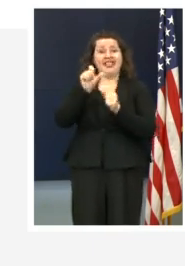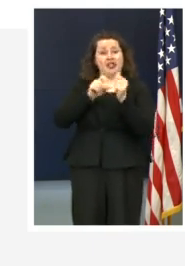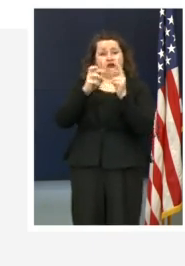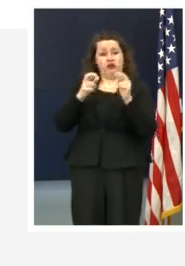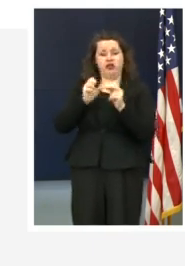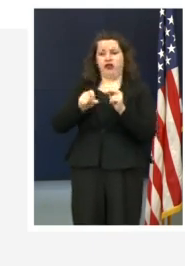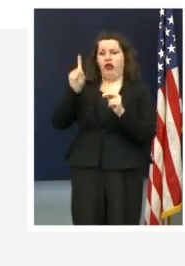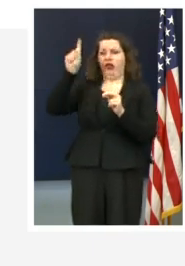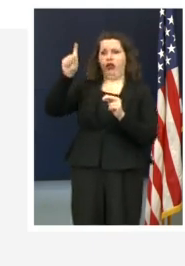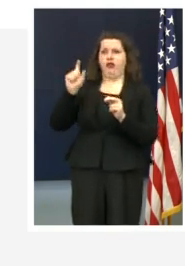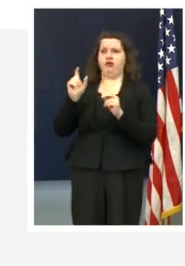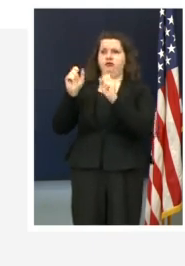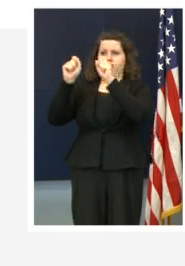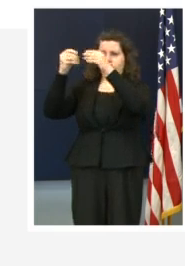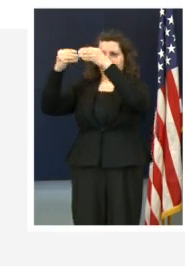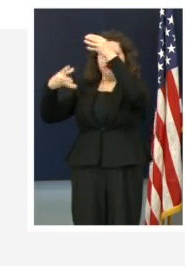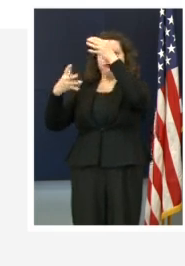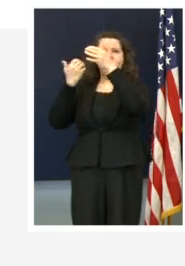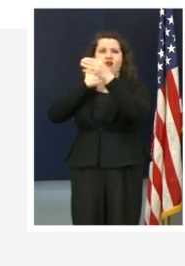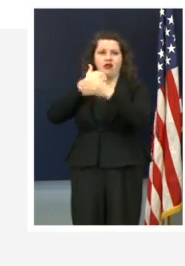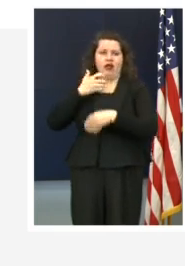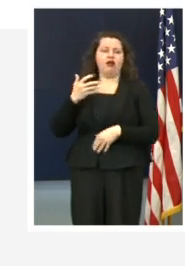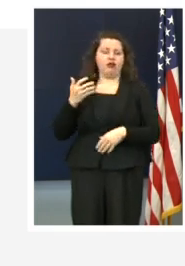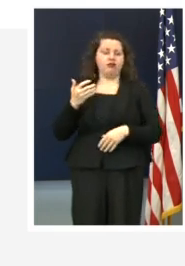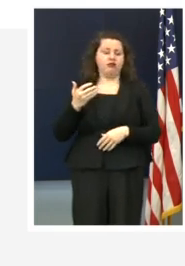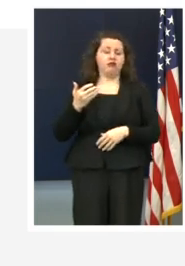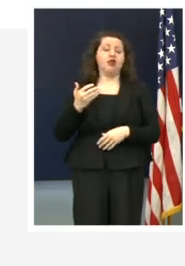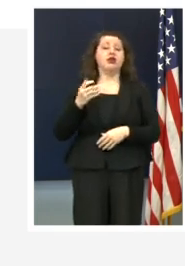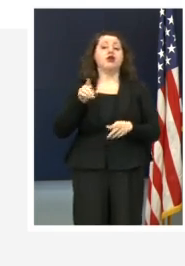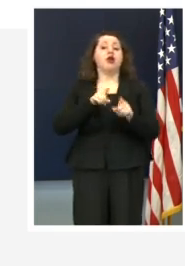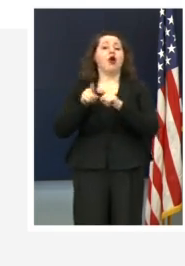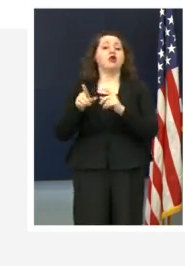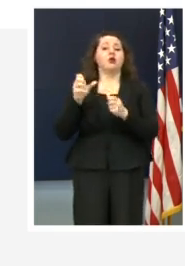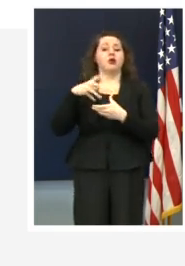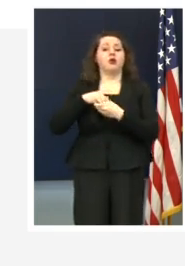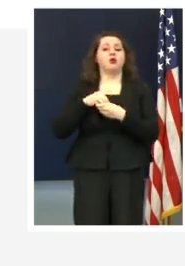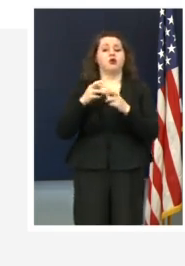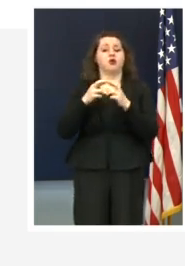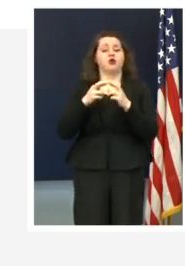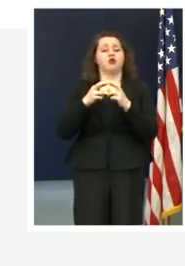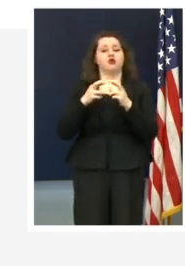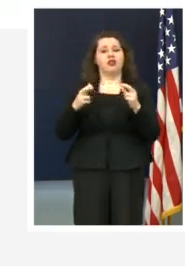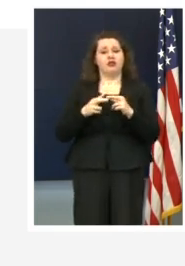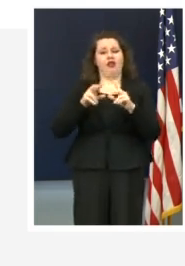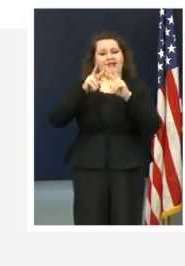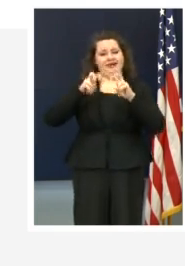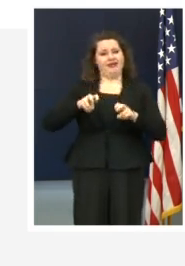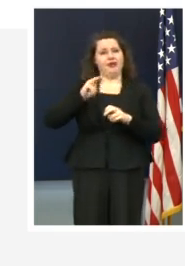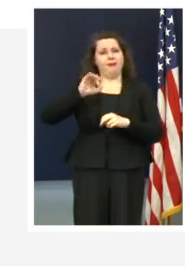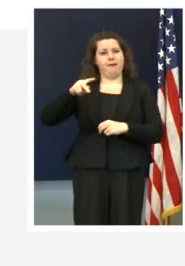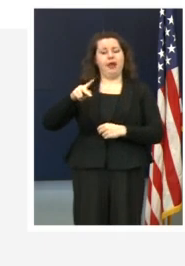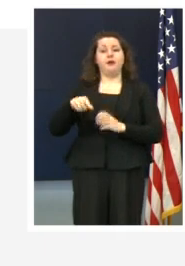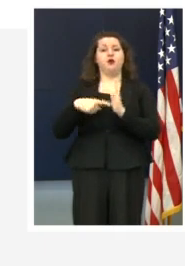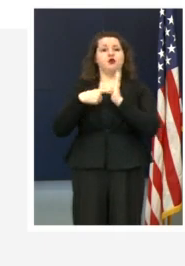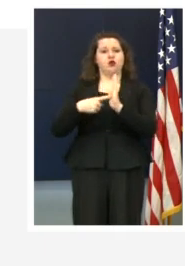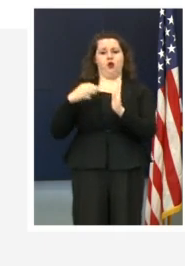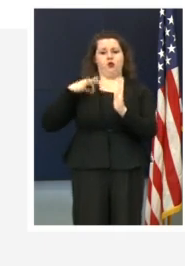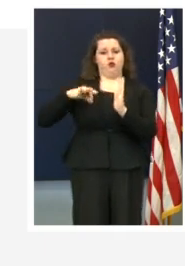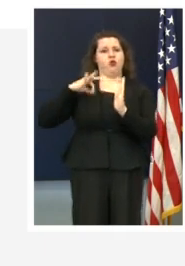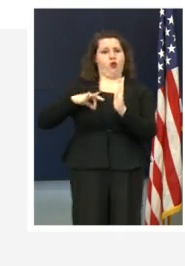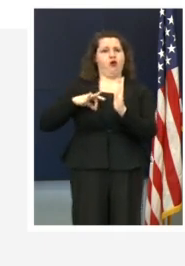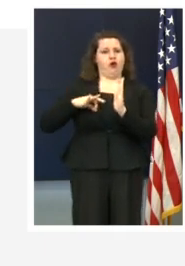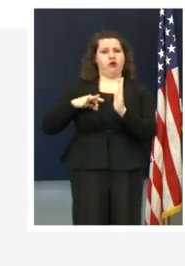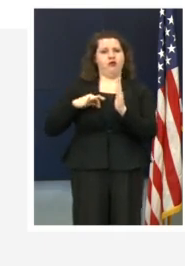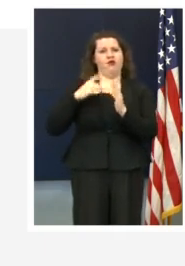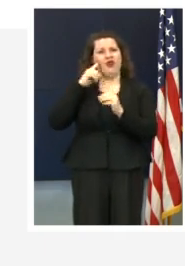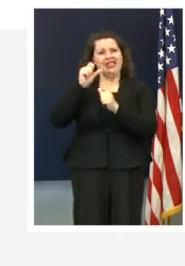day. And finally, we have also included the regional assessment map showing which level each county currently ranks. And